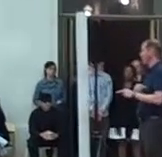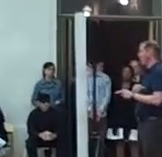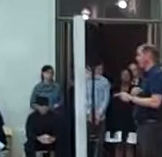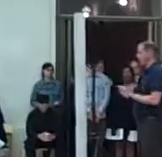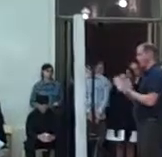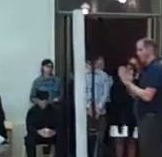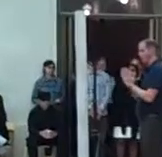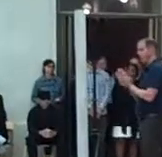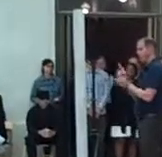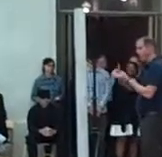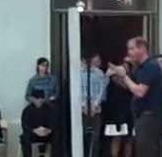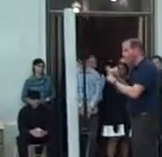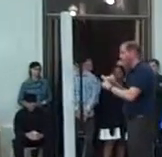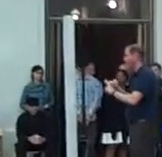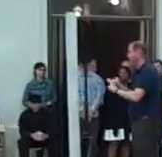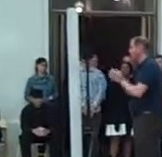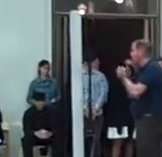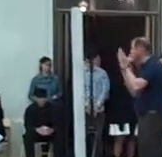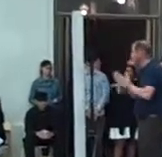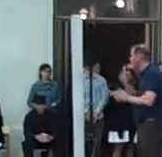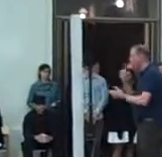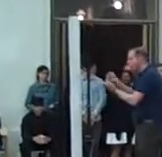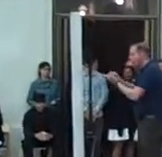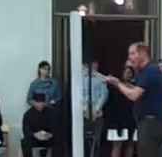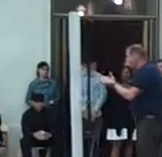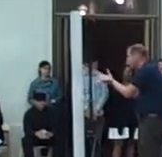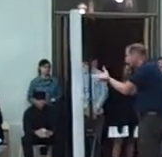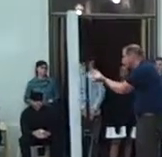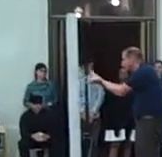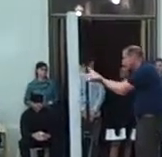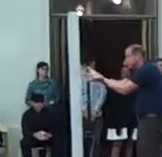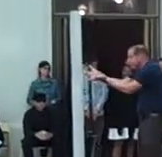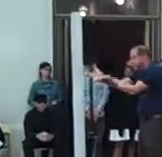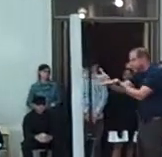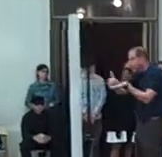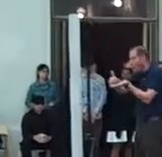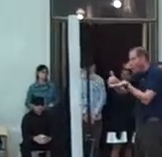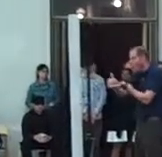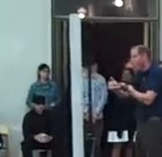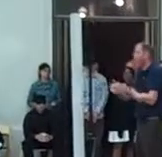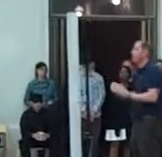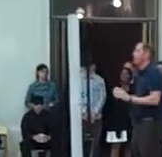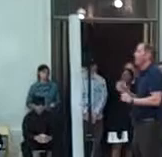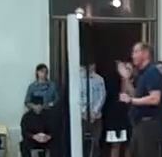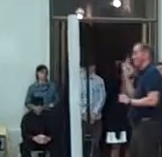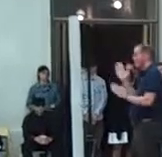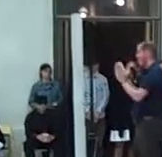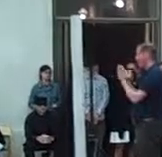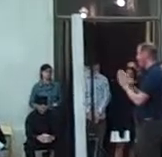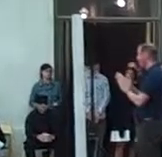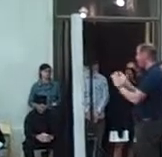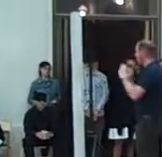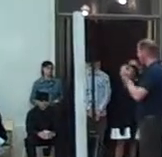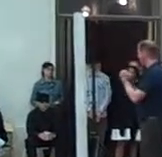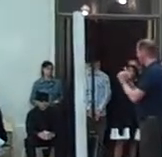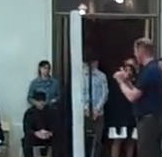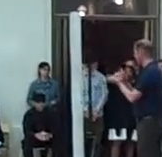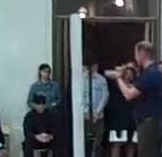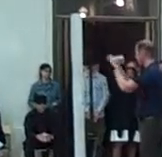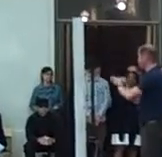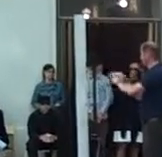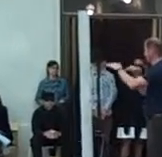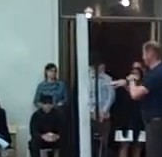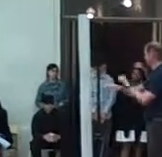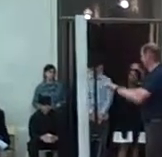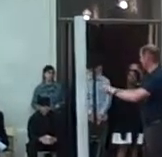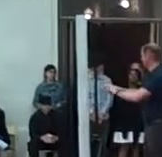said, well, that's ridiculous, because the city came in and said, well, it'll take years, it's an historic structure, all kinds of issues. And I just smiled.